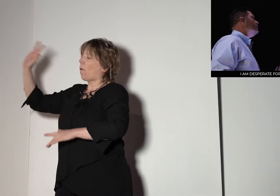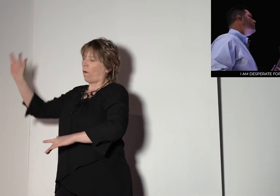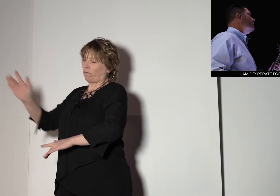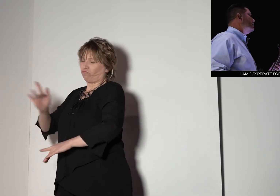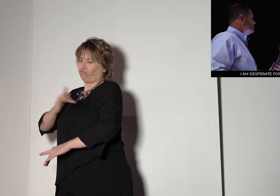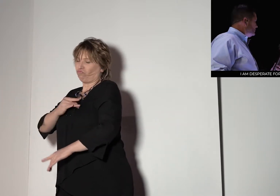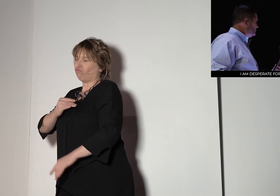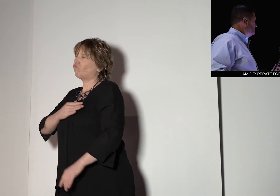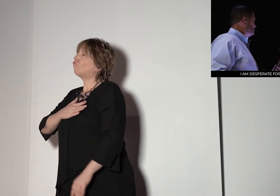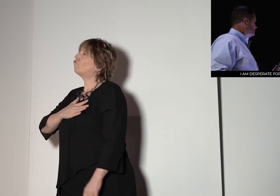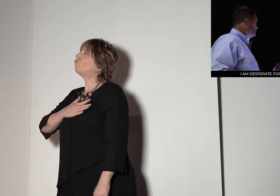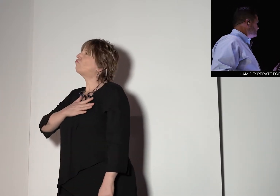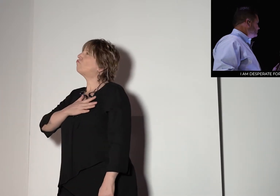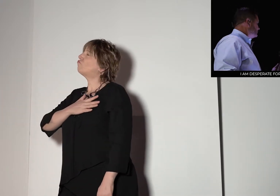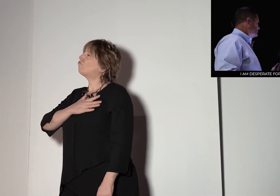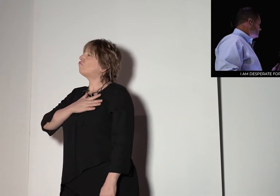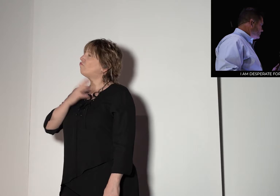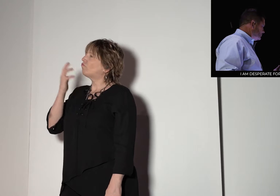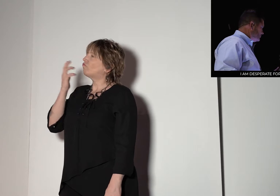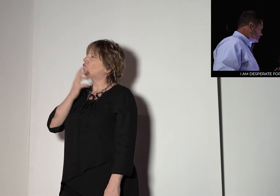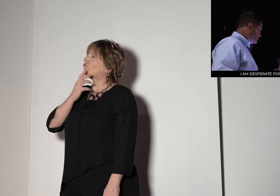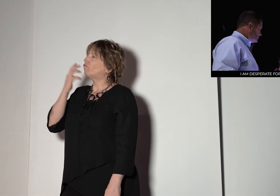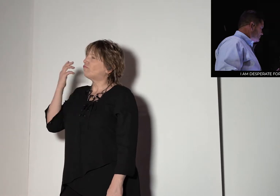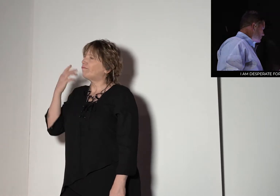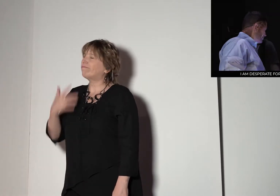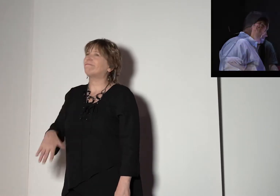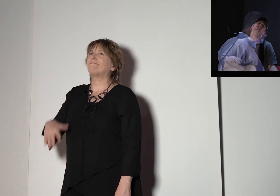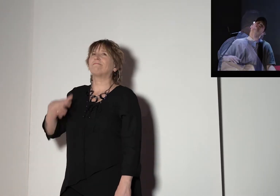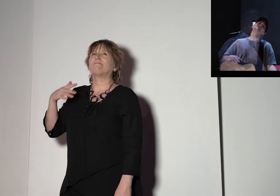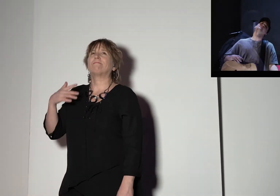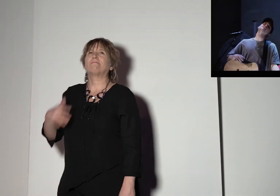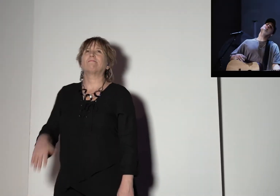of heaven. Oh,